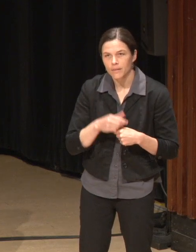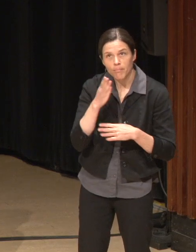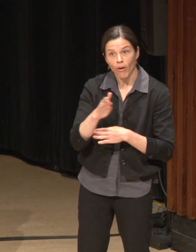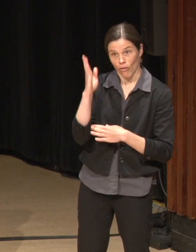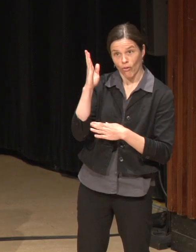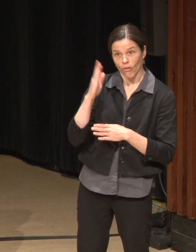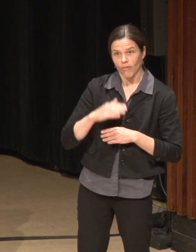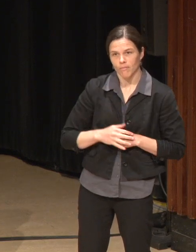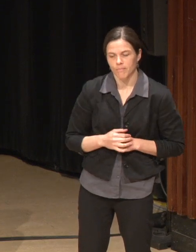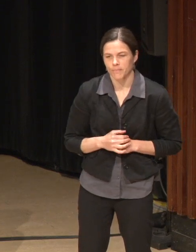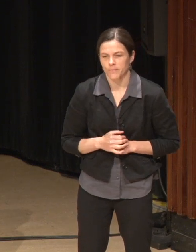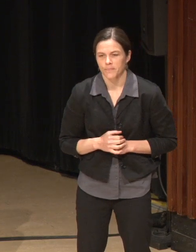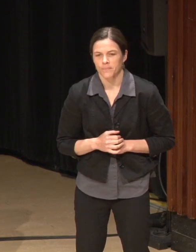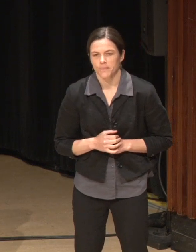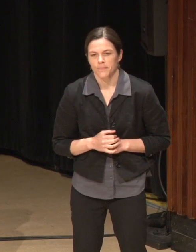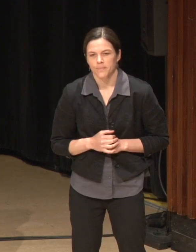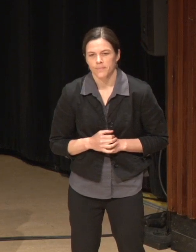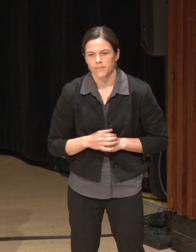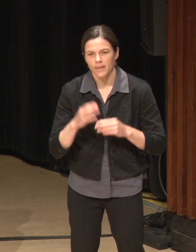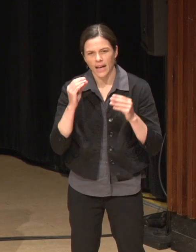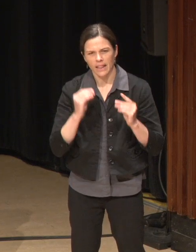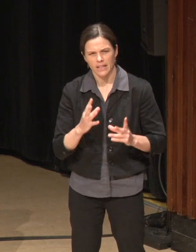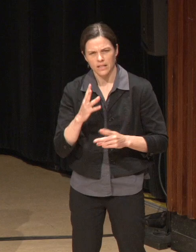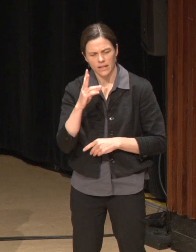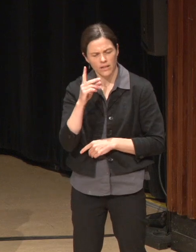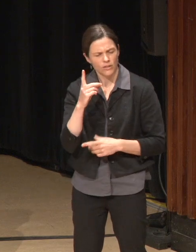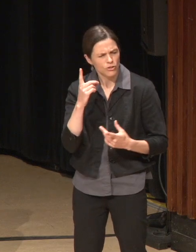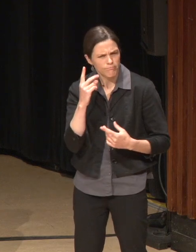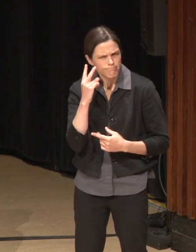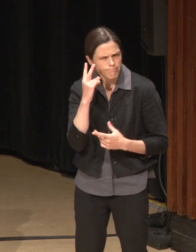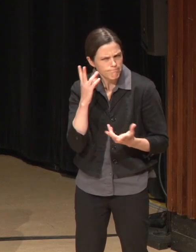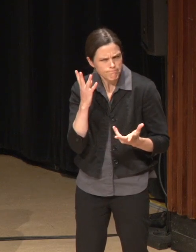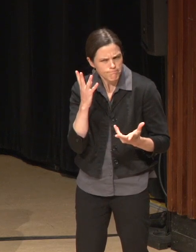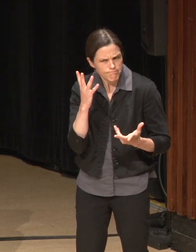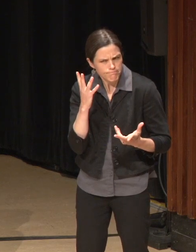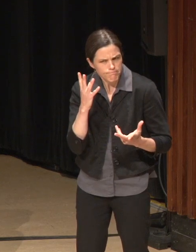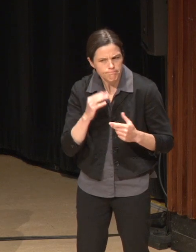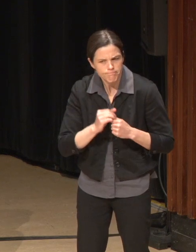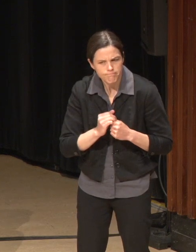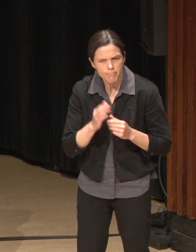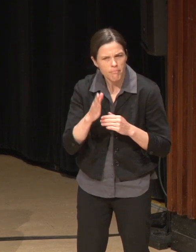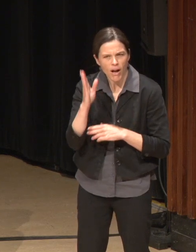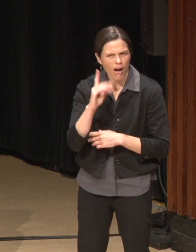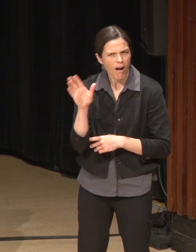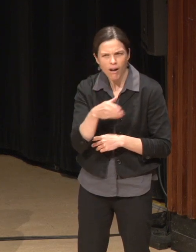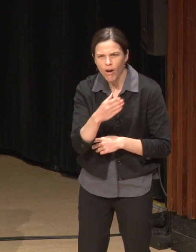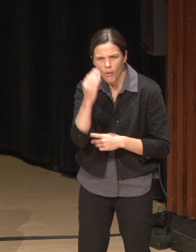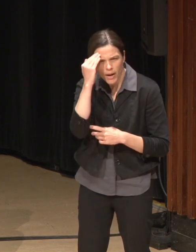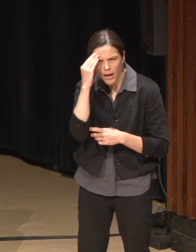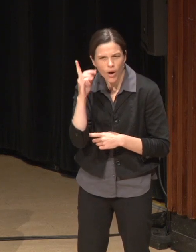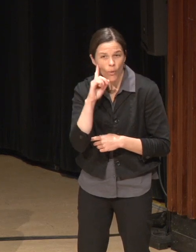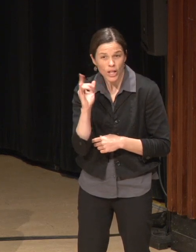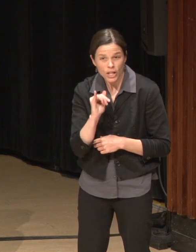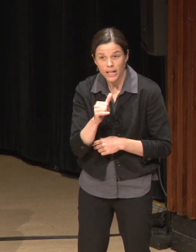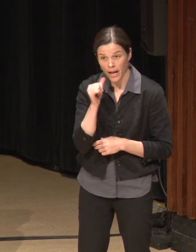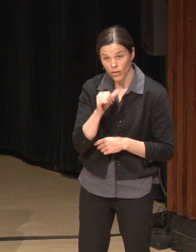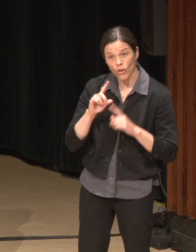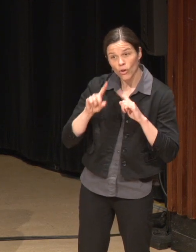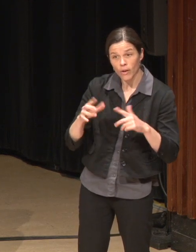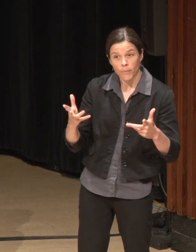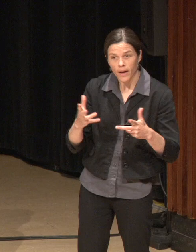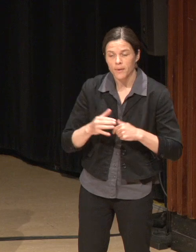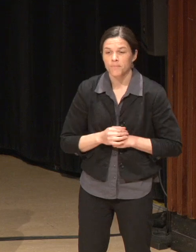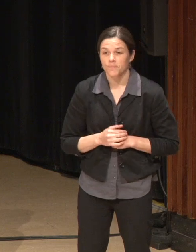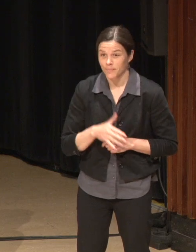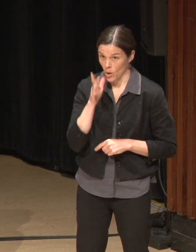God. And the teacher was puzzled. The teacher said, but nobody knows what God looks like. And the little girl said,